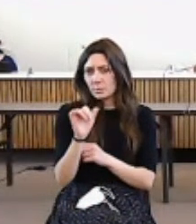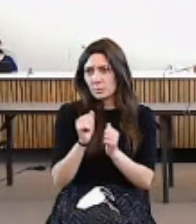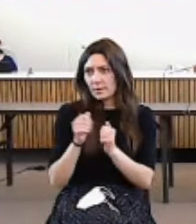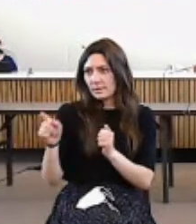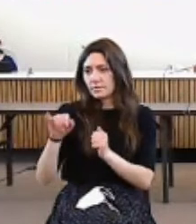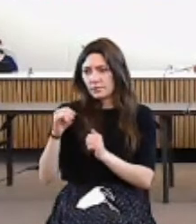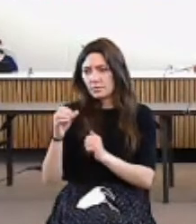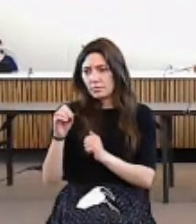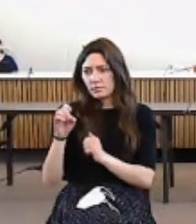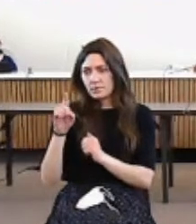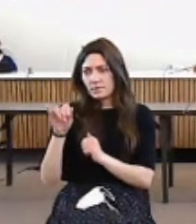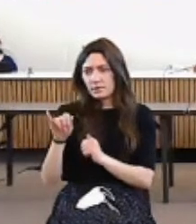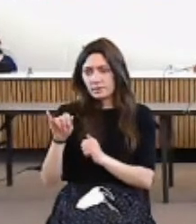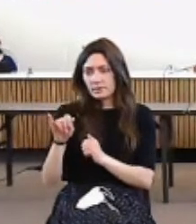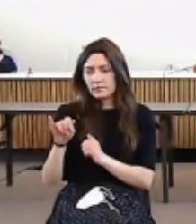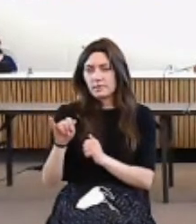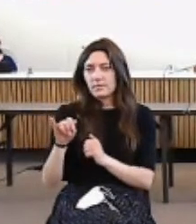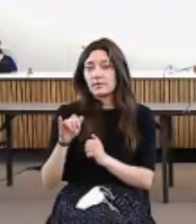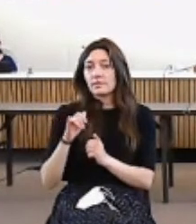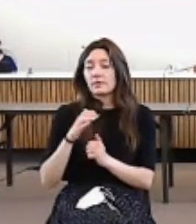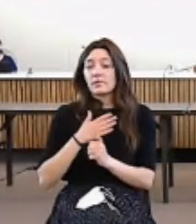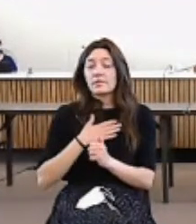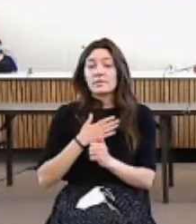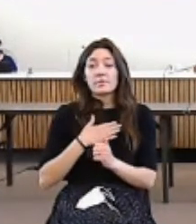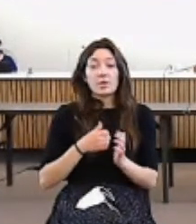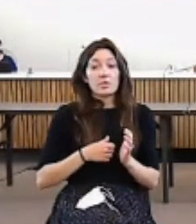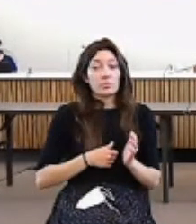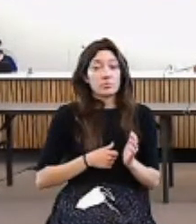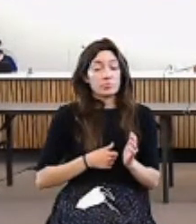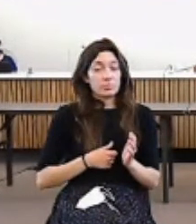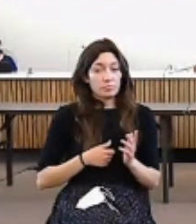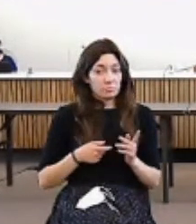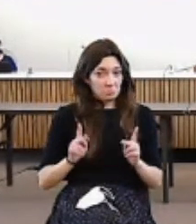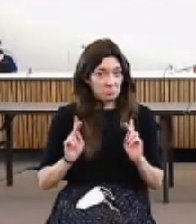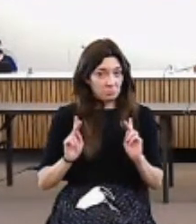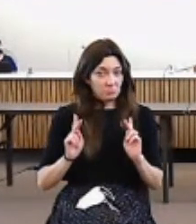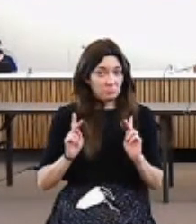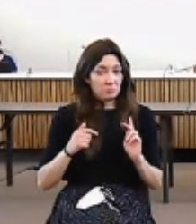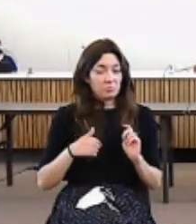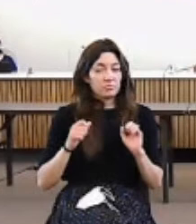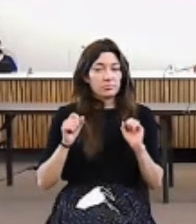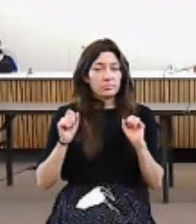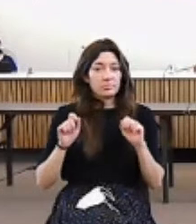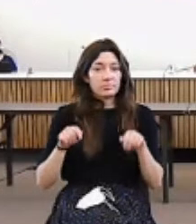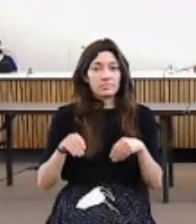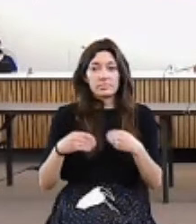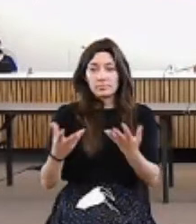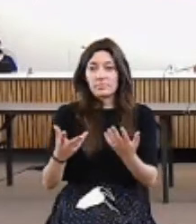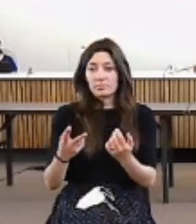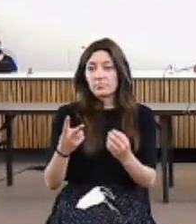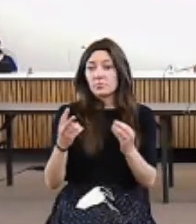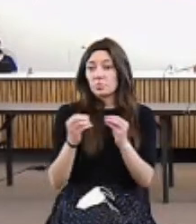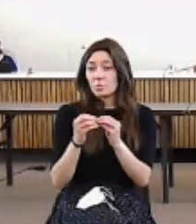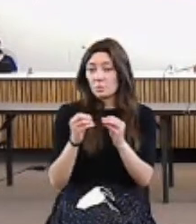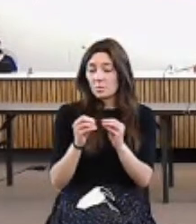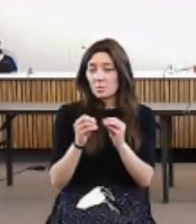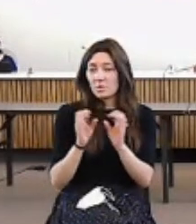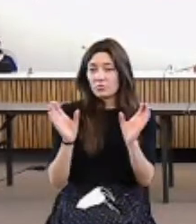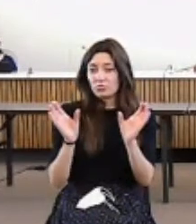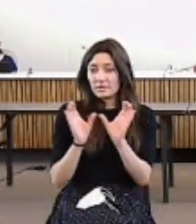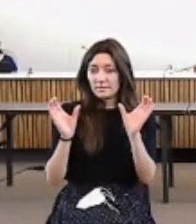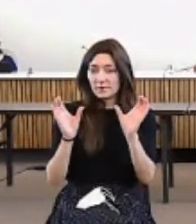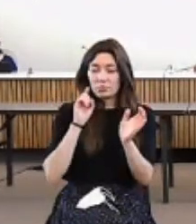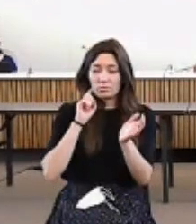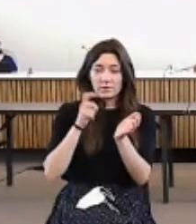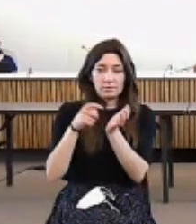it's my privilege to present additional certificates of recognition to the award